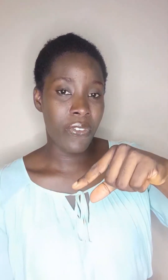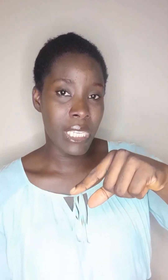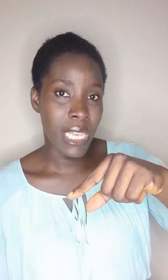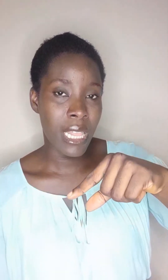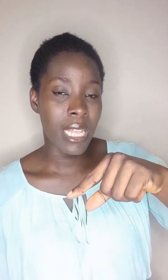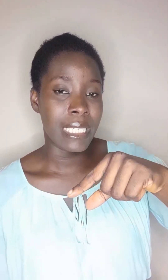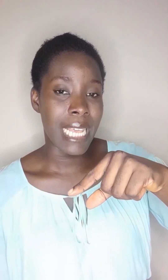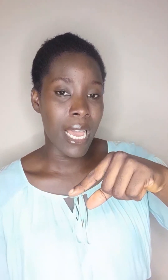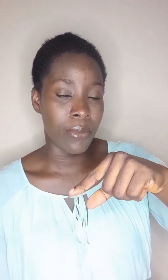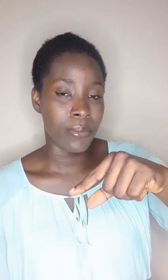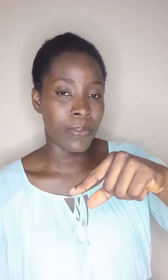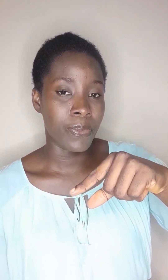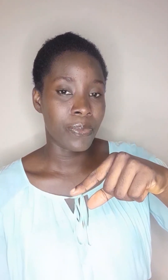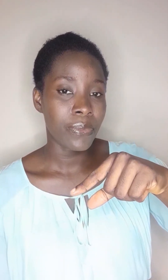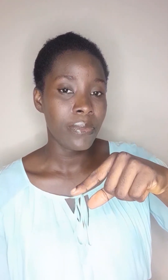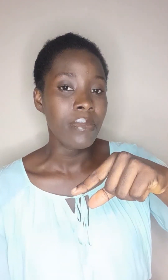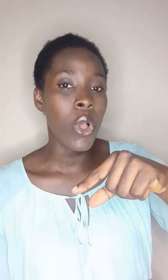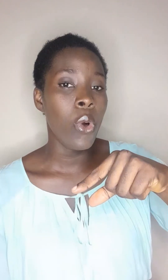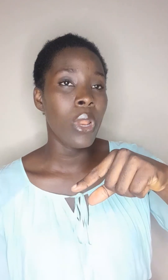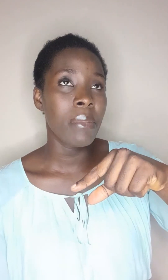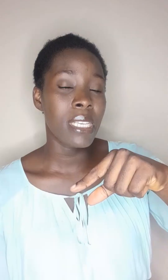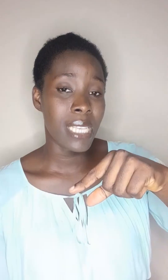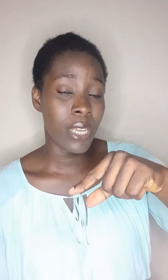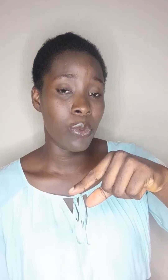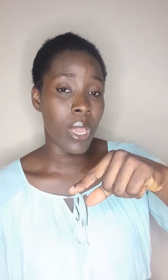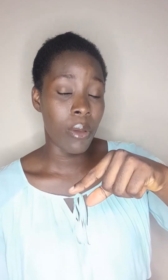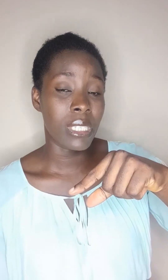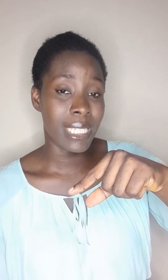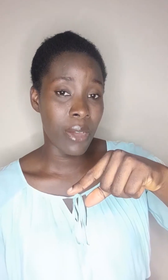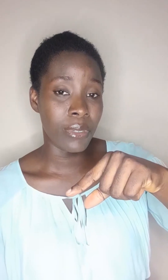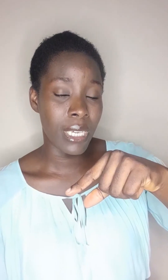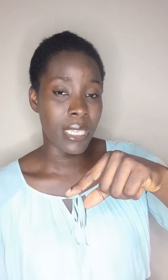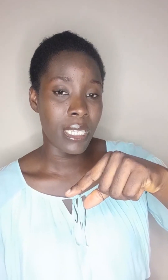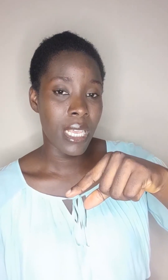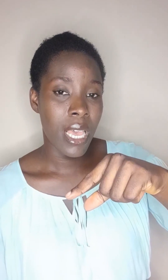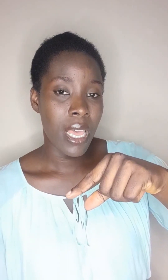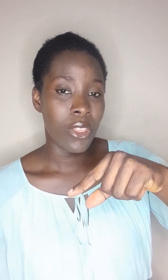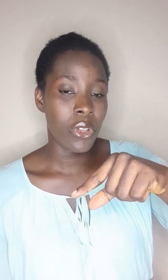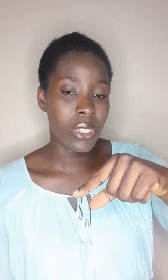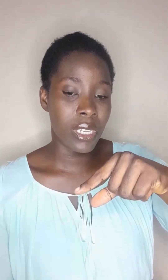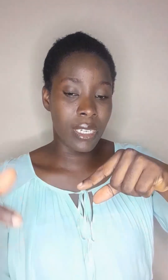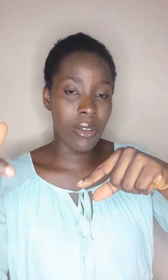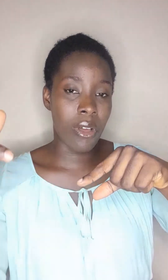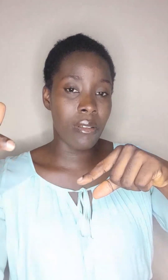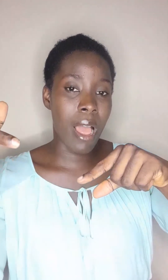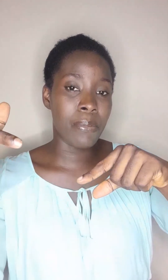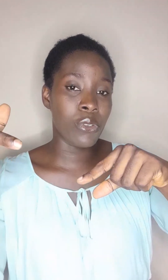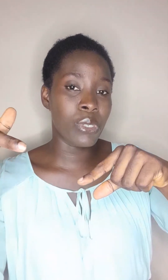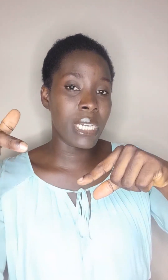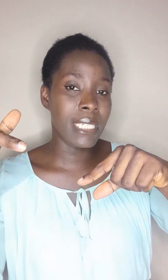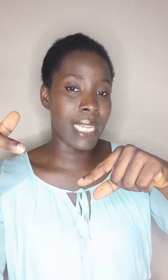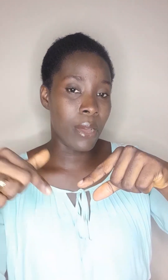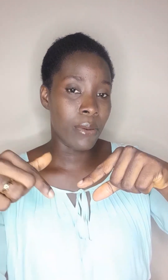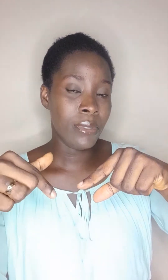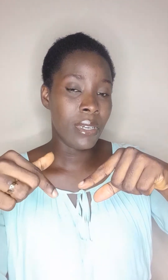facing down. Or let me say sideways down, yes. Not absolutely down and